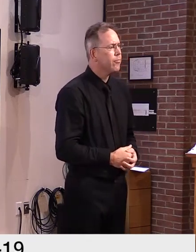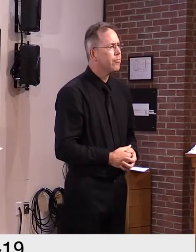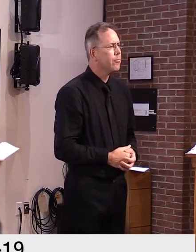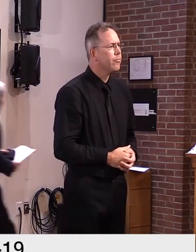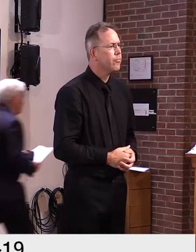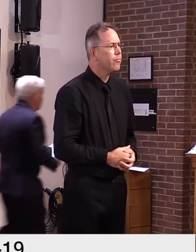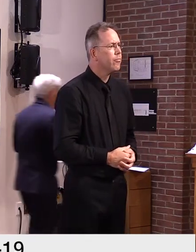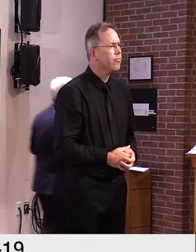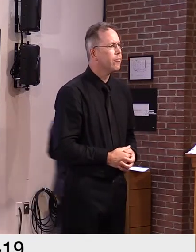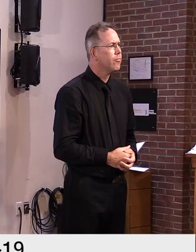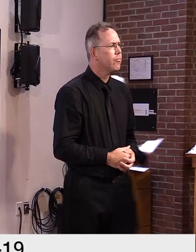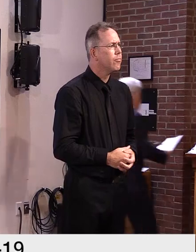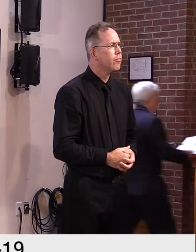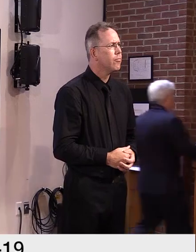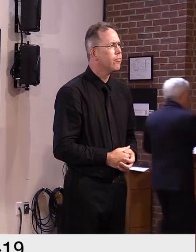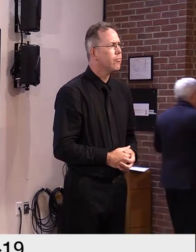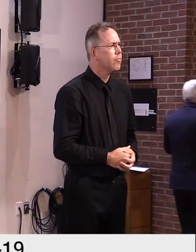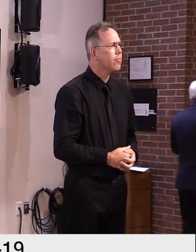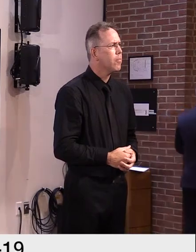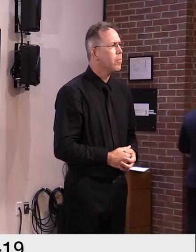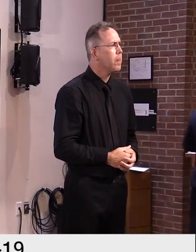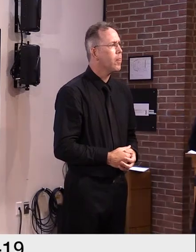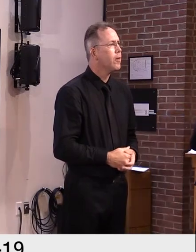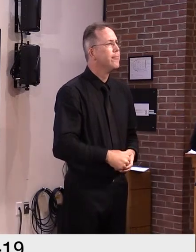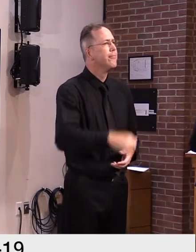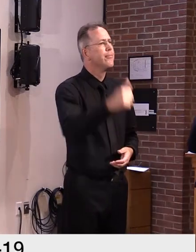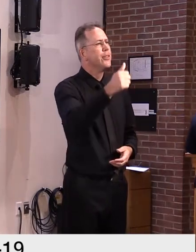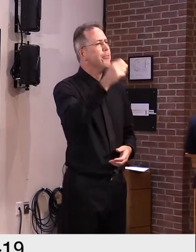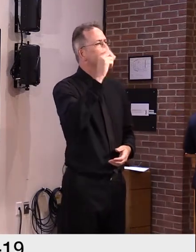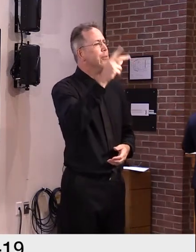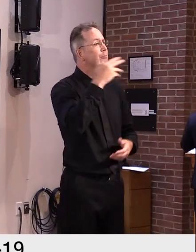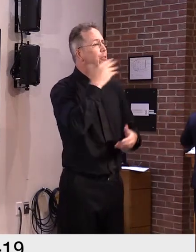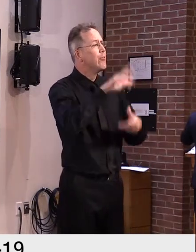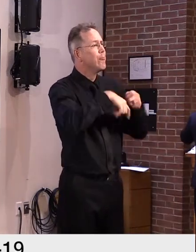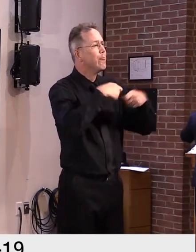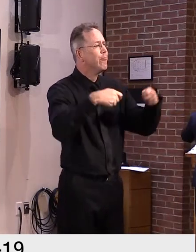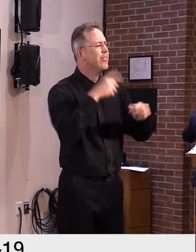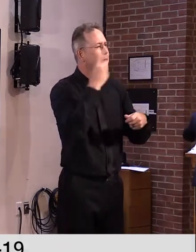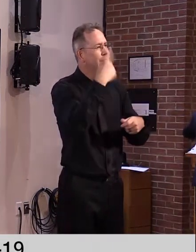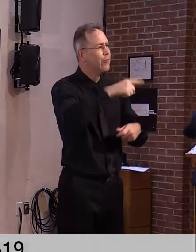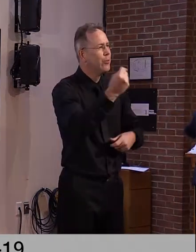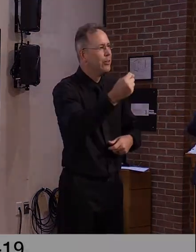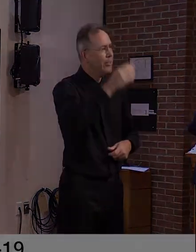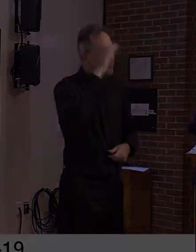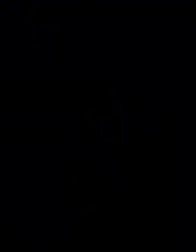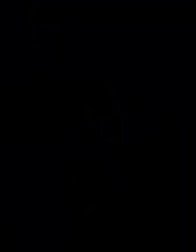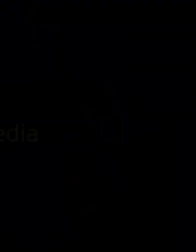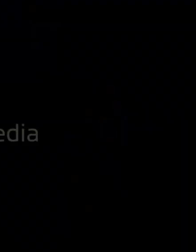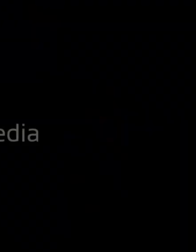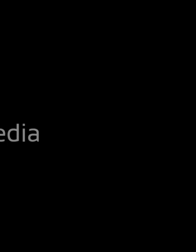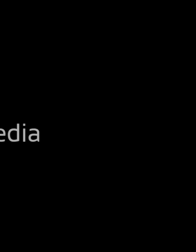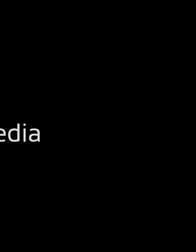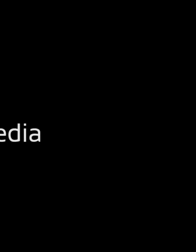With that, we'll see you on Tuesday. Thank you very much.